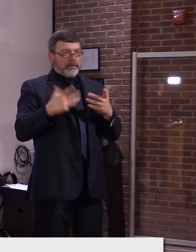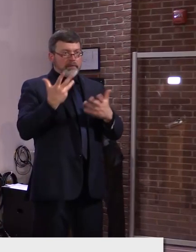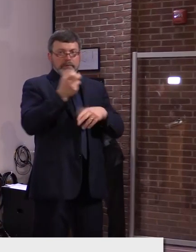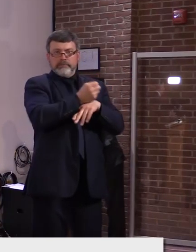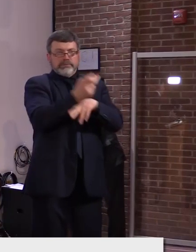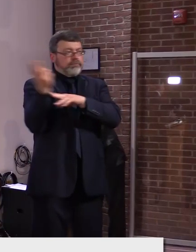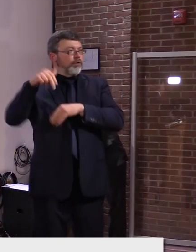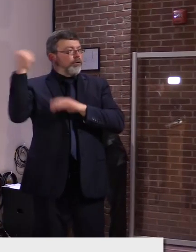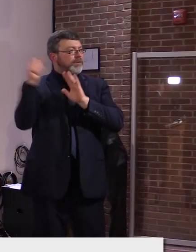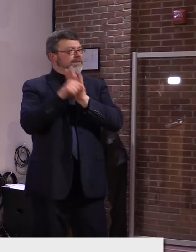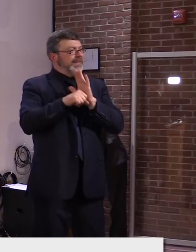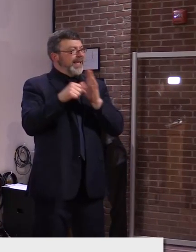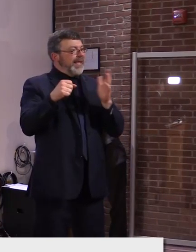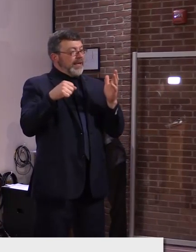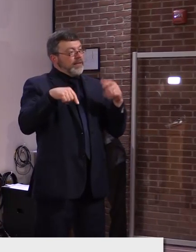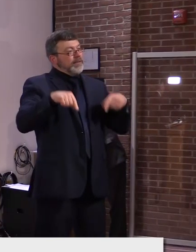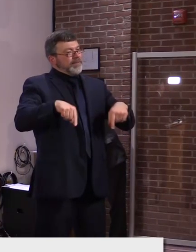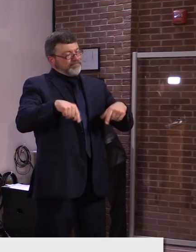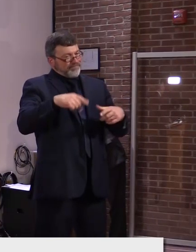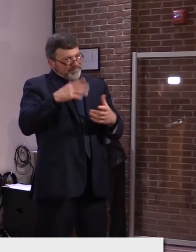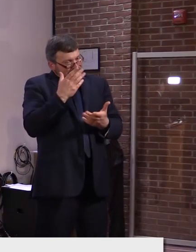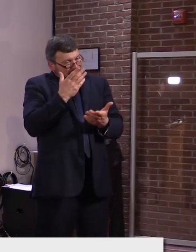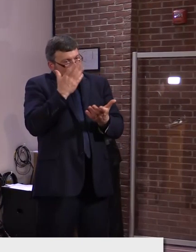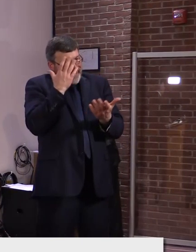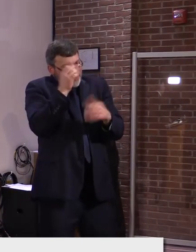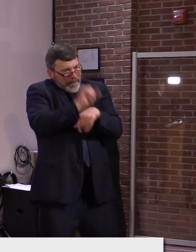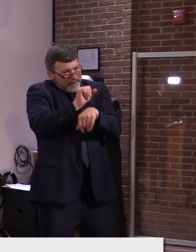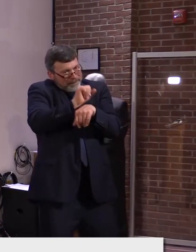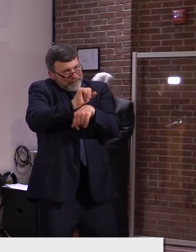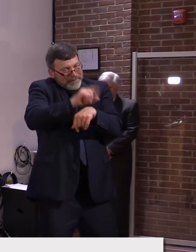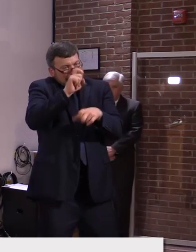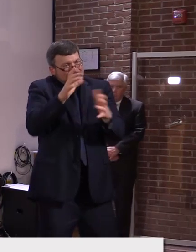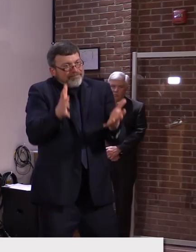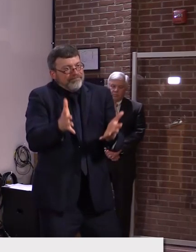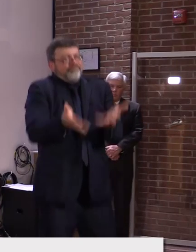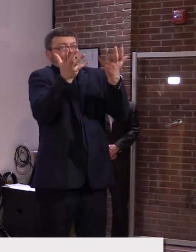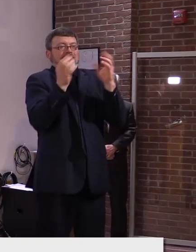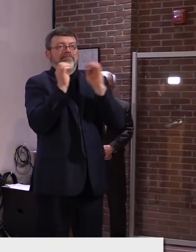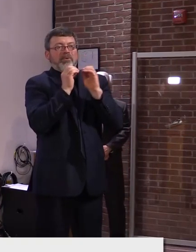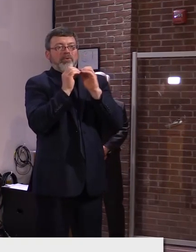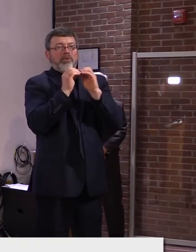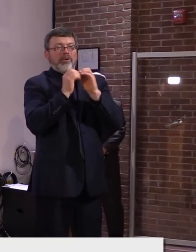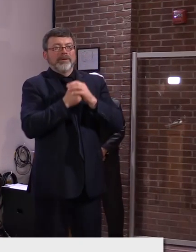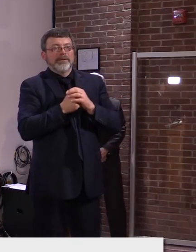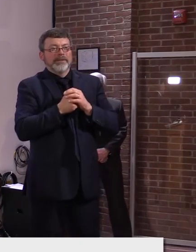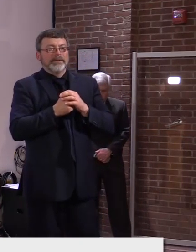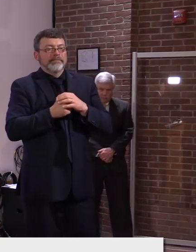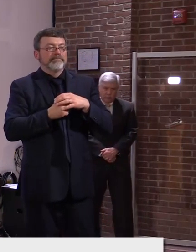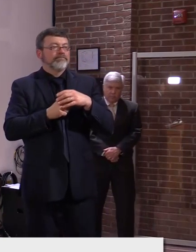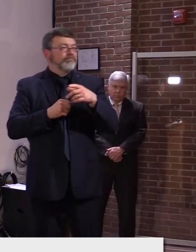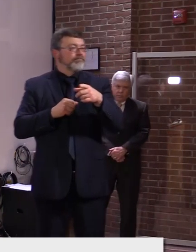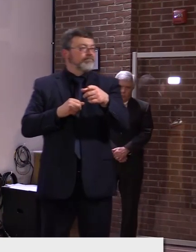them. We have to have the jobs available as well. Have you looked at numbers-wise the support